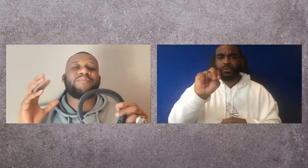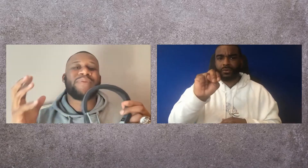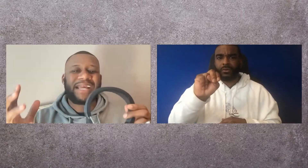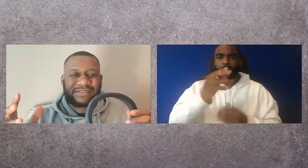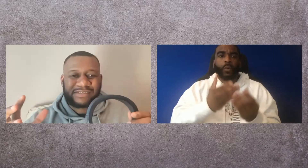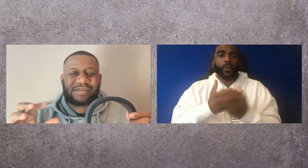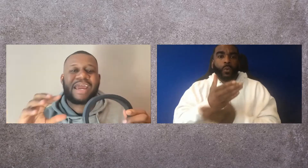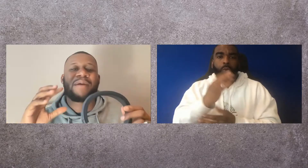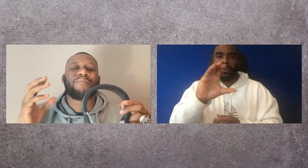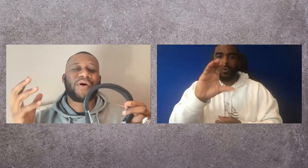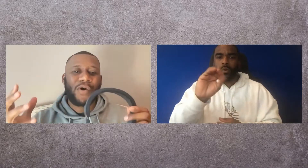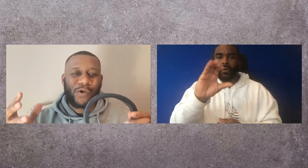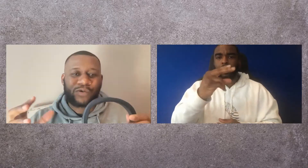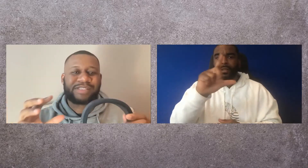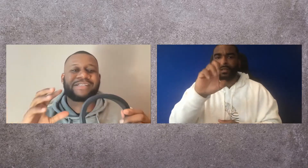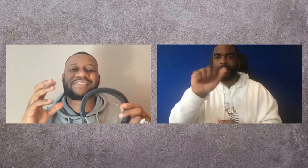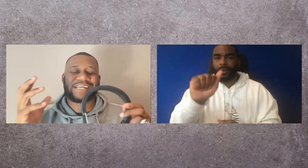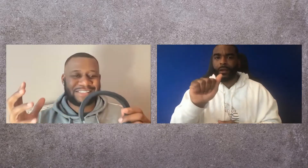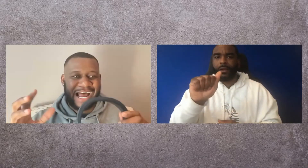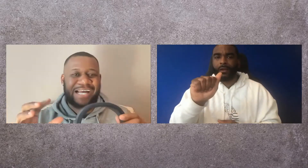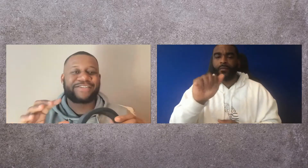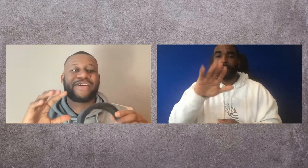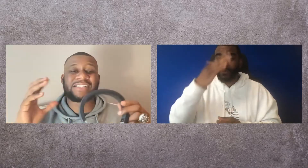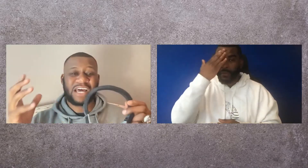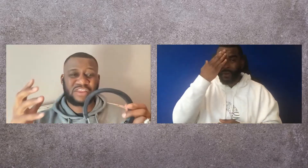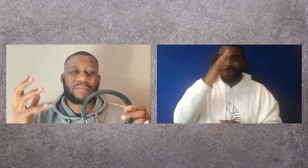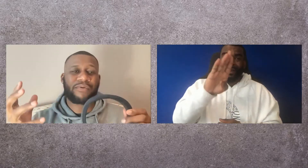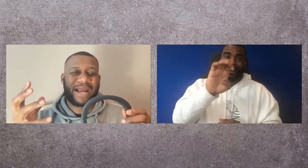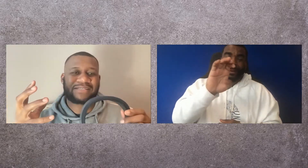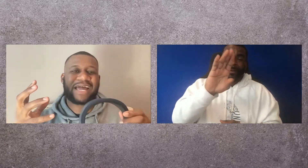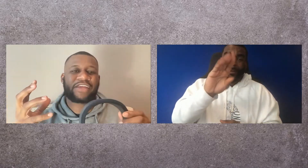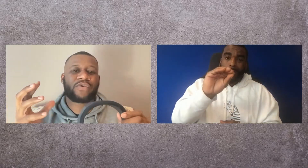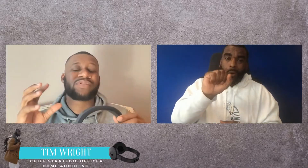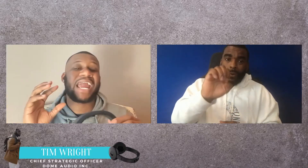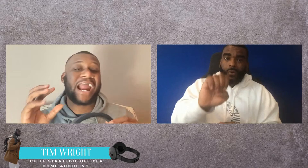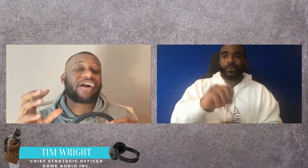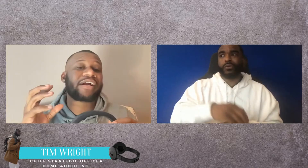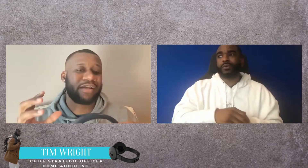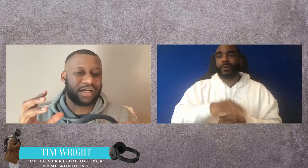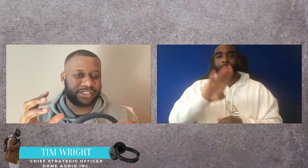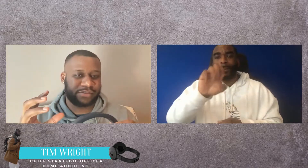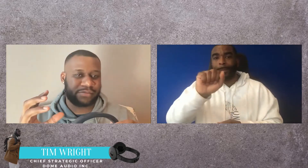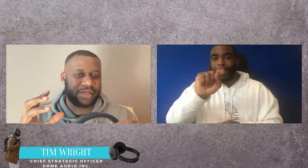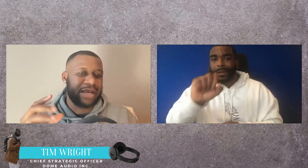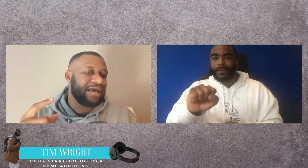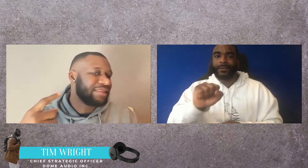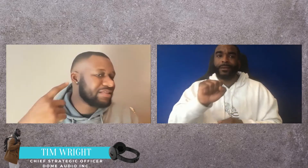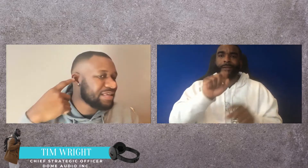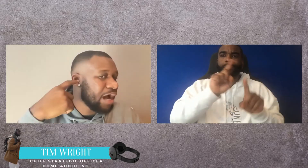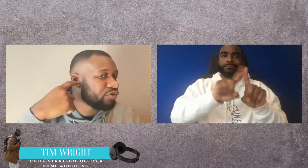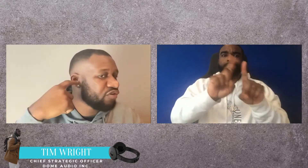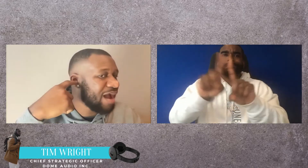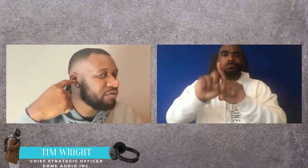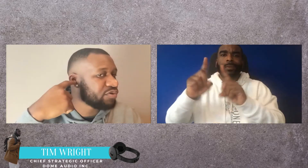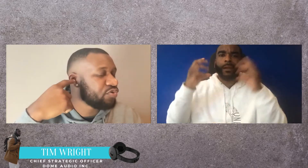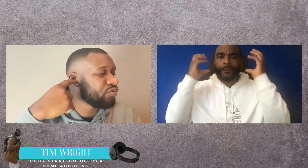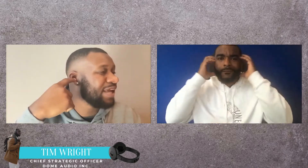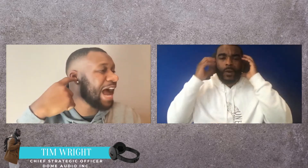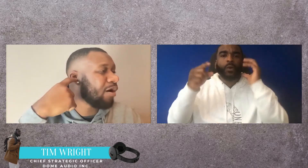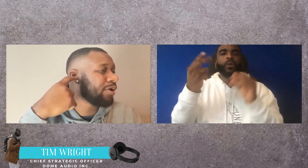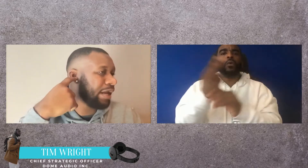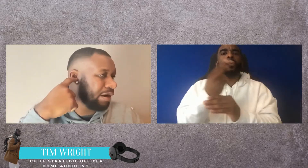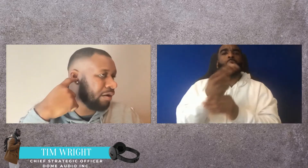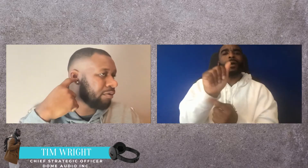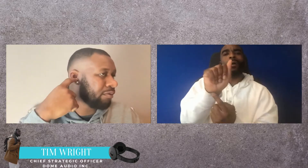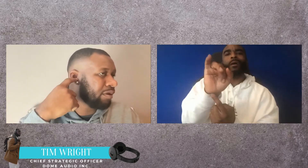Whereas Beats and Bose and Sennheiser and these other brands that use air conduction, the sound travels through